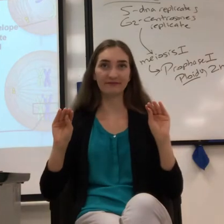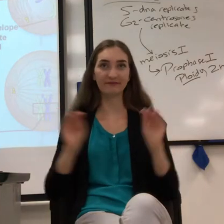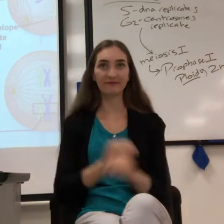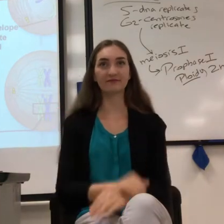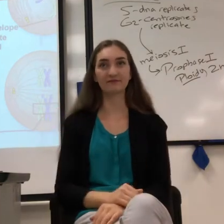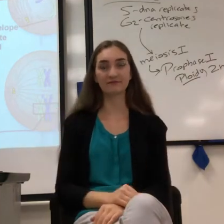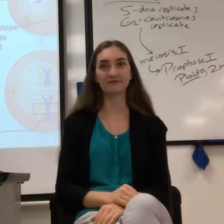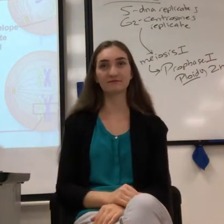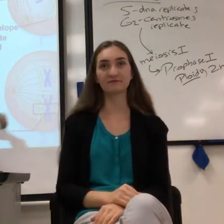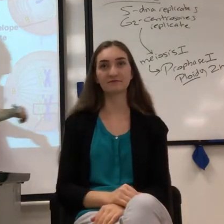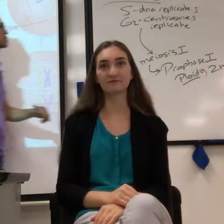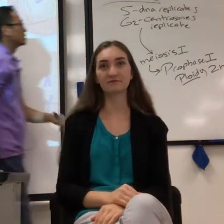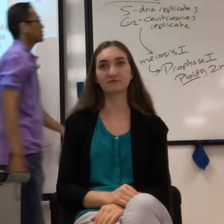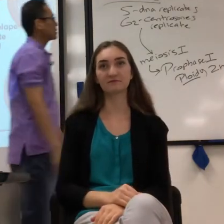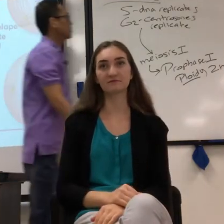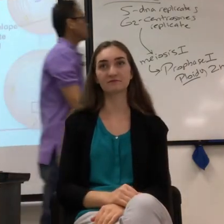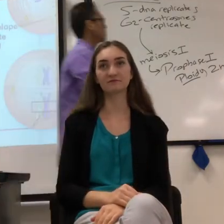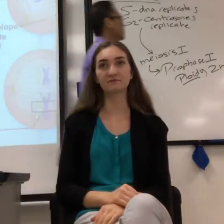Okay.